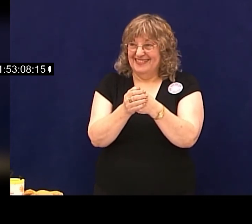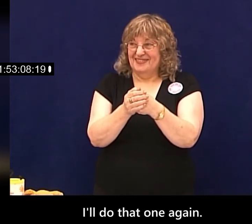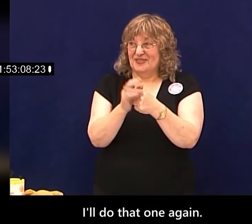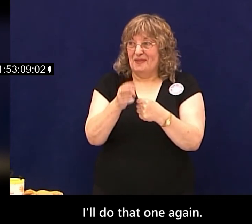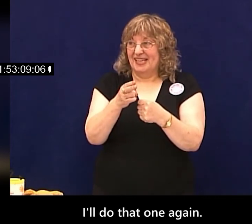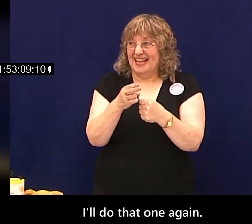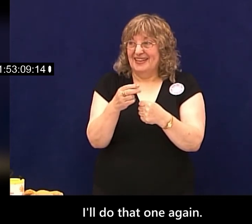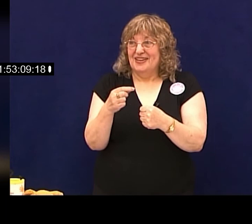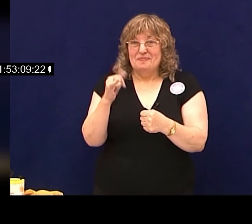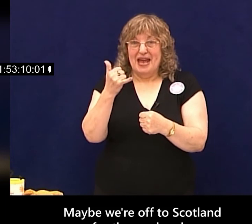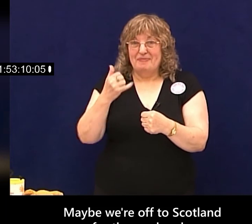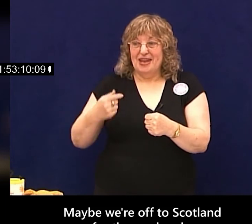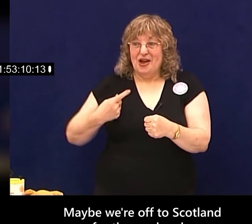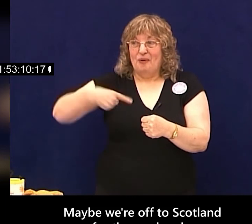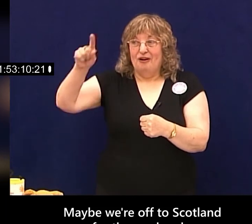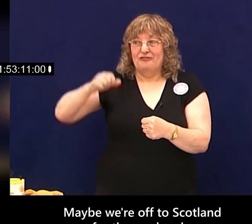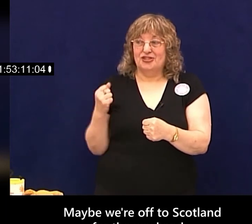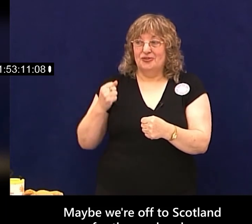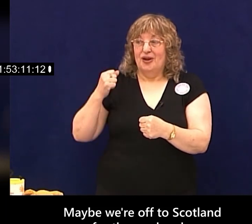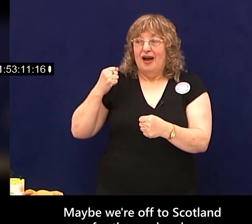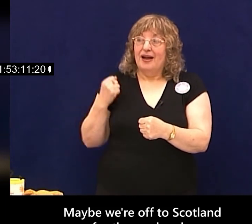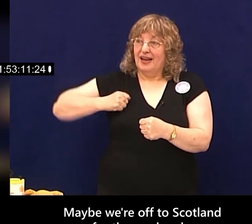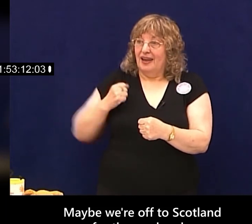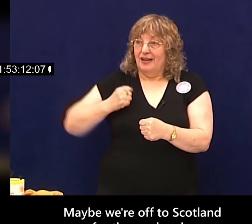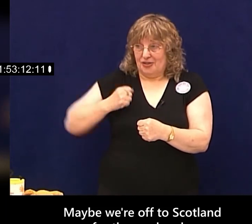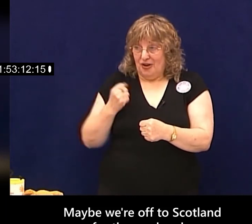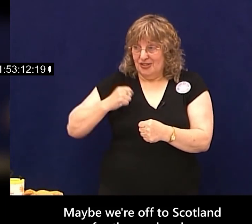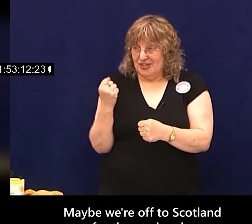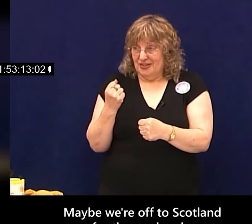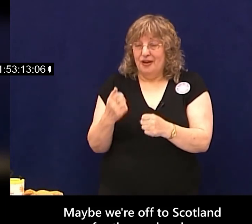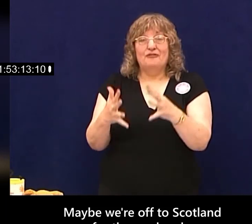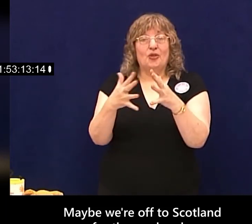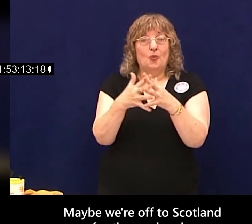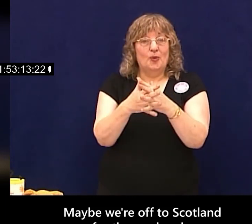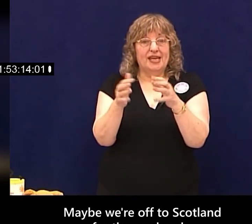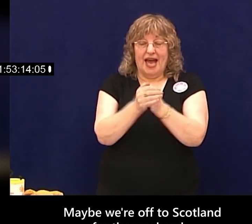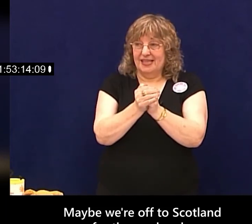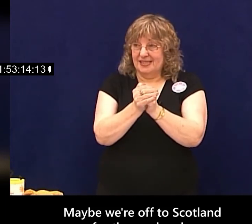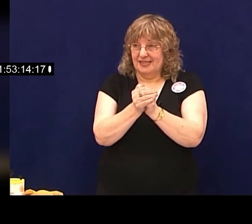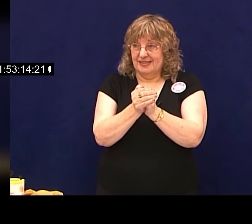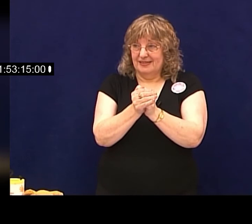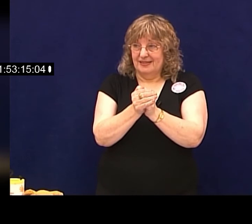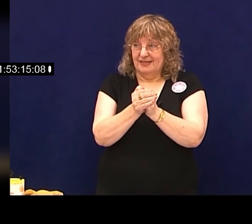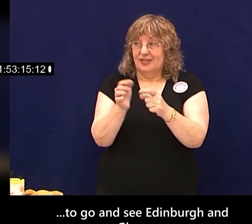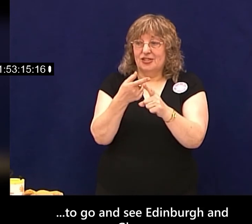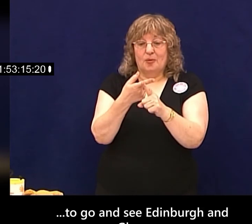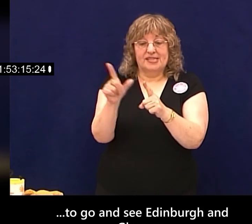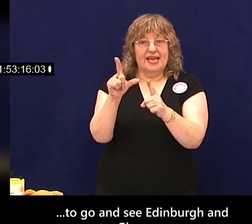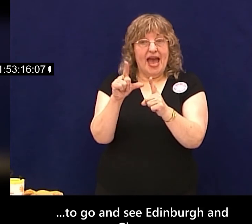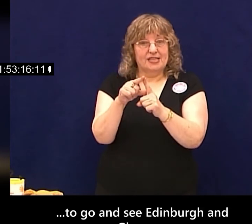We'll do that one again. Maybe we're off to Scotland for the weekend to go and see